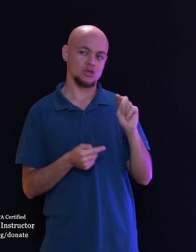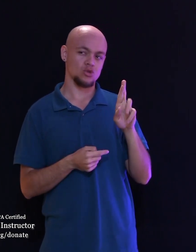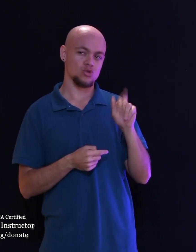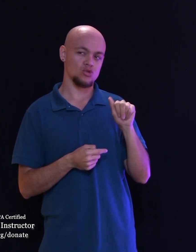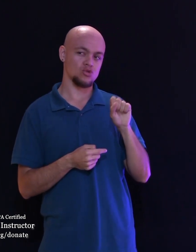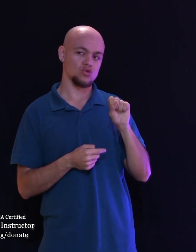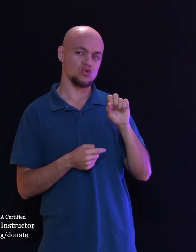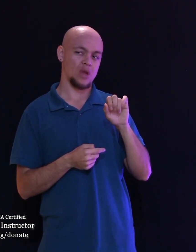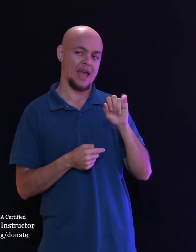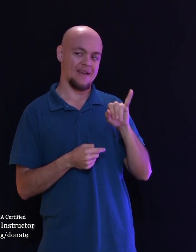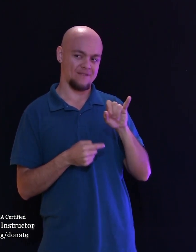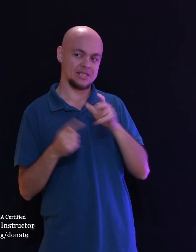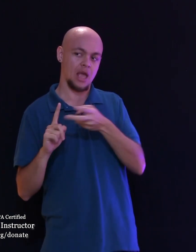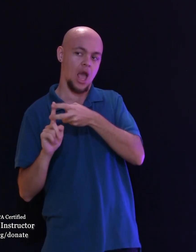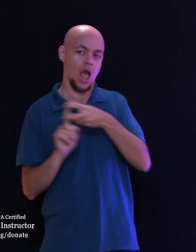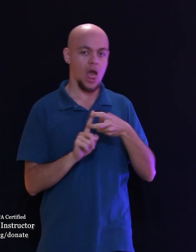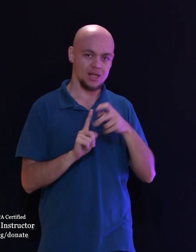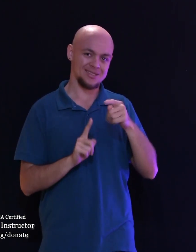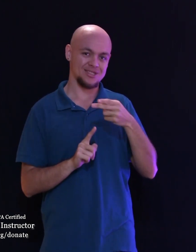Travis dragged Teresa down here.